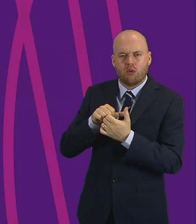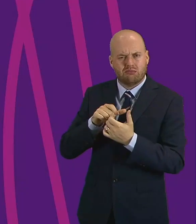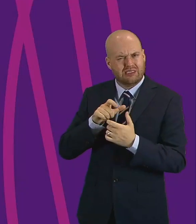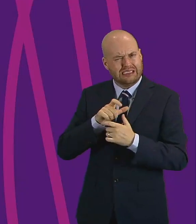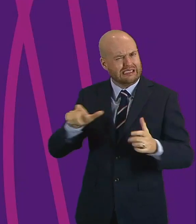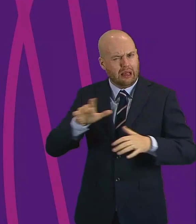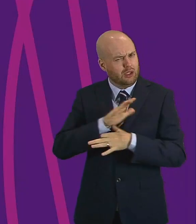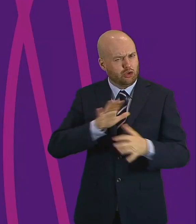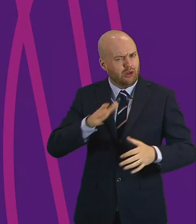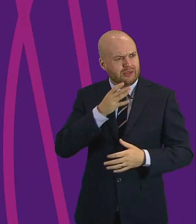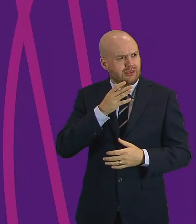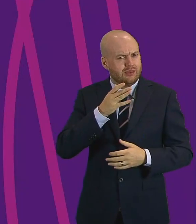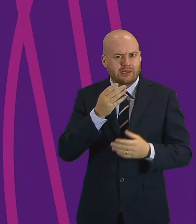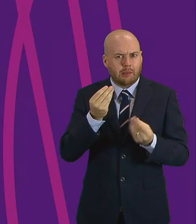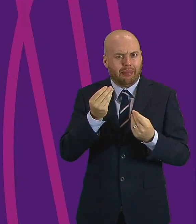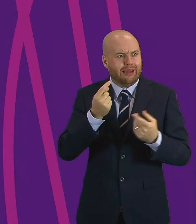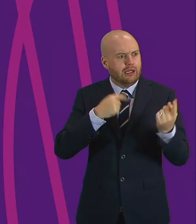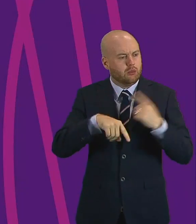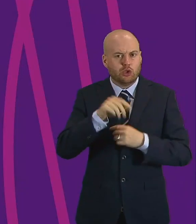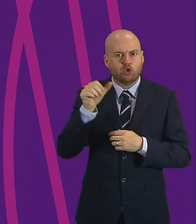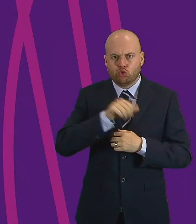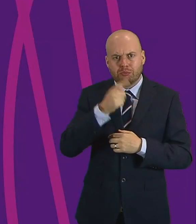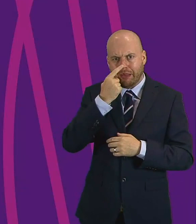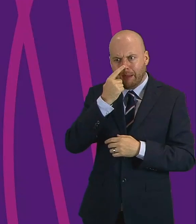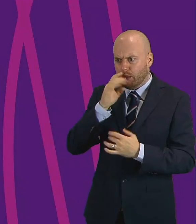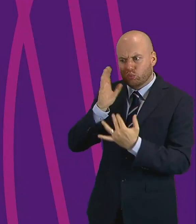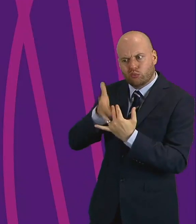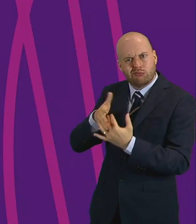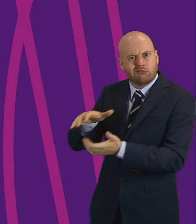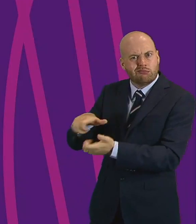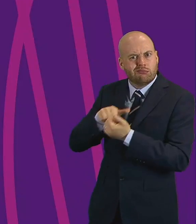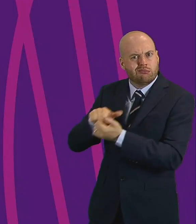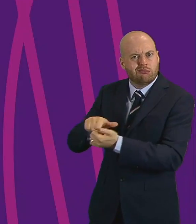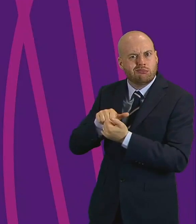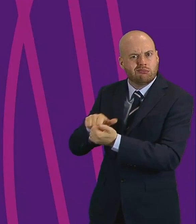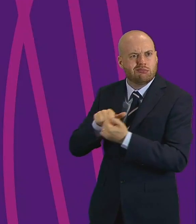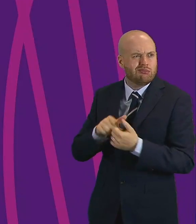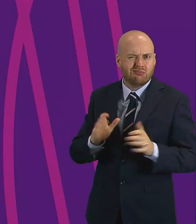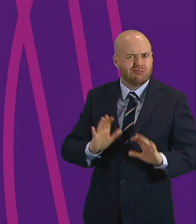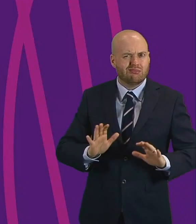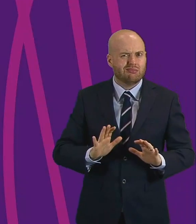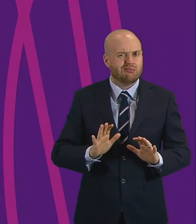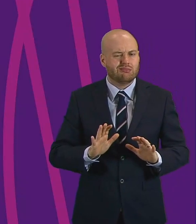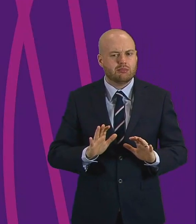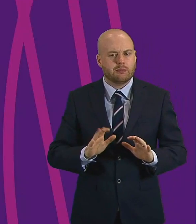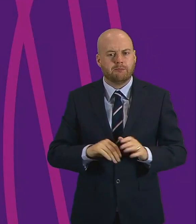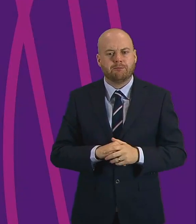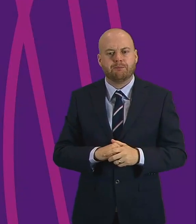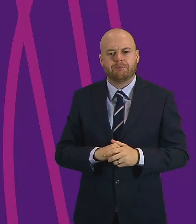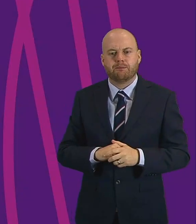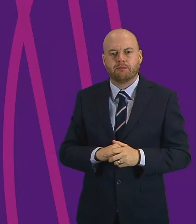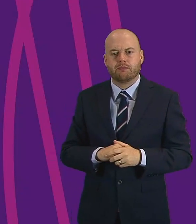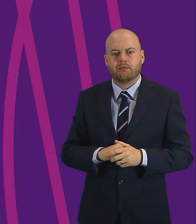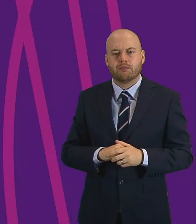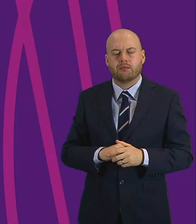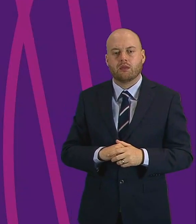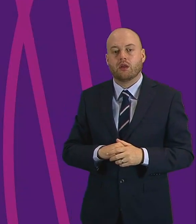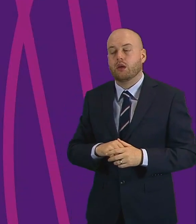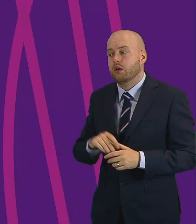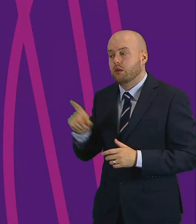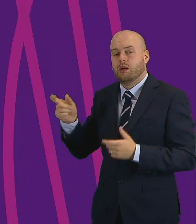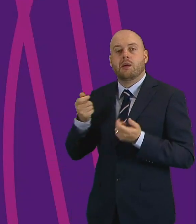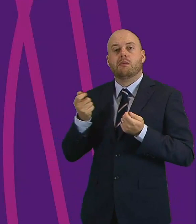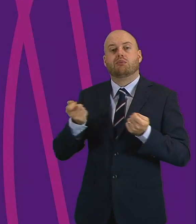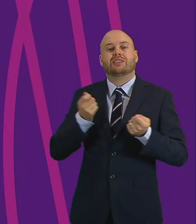available to the Scottish government. So, drawing my comments to a close... I'll give you a little extra time to take to you. intervention. I'm